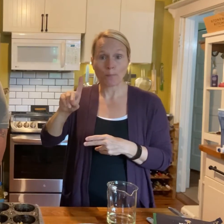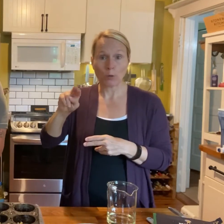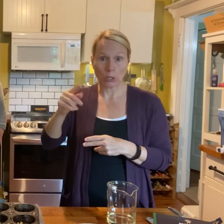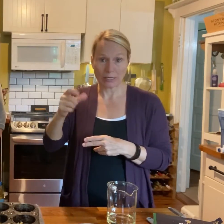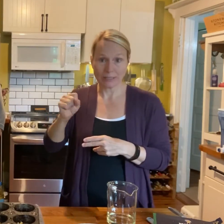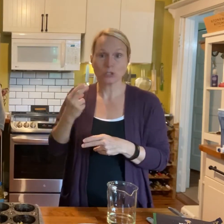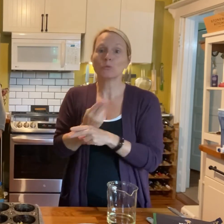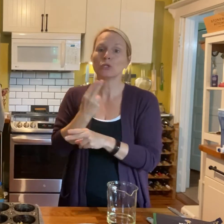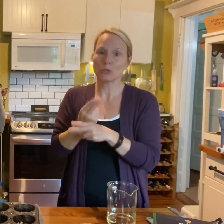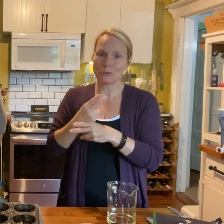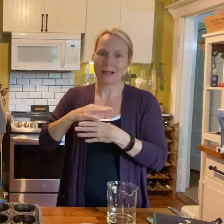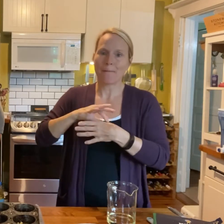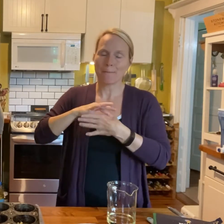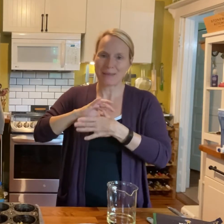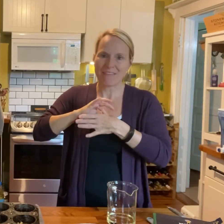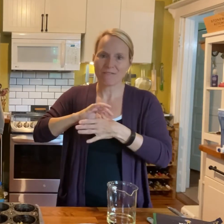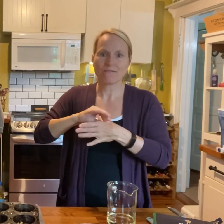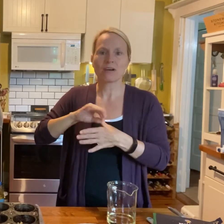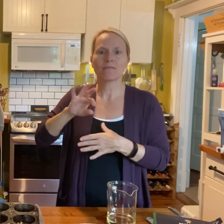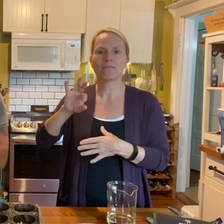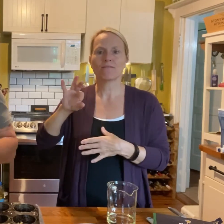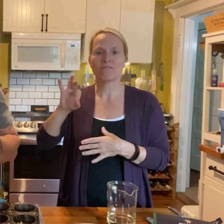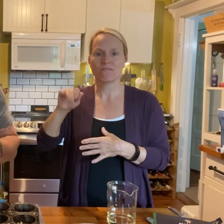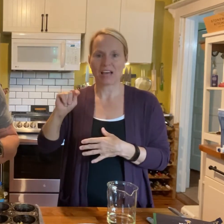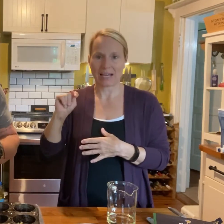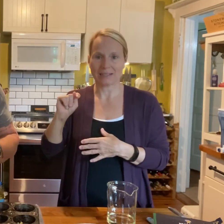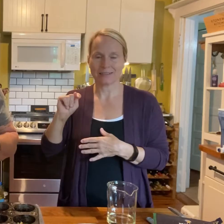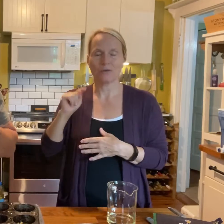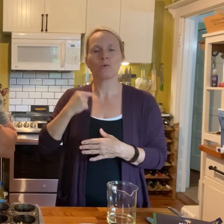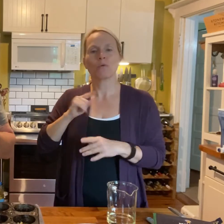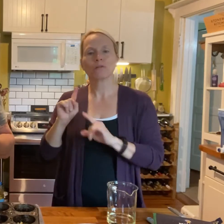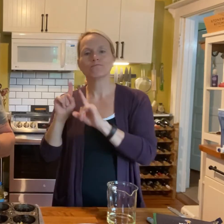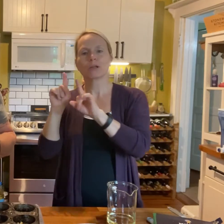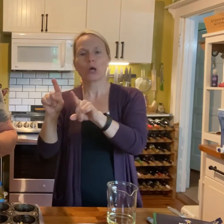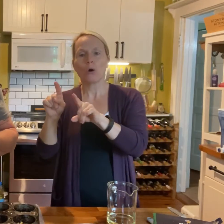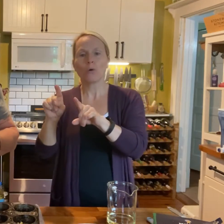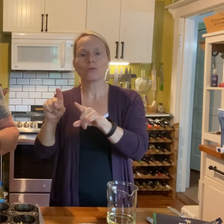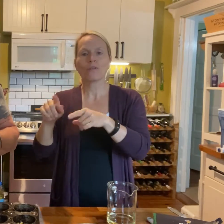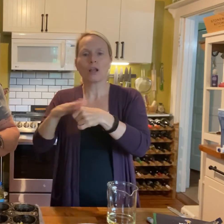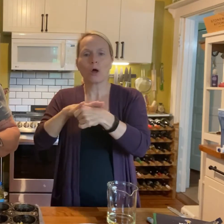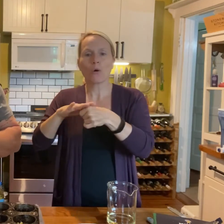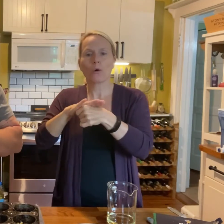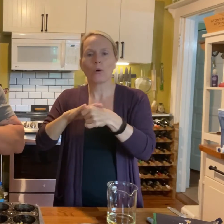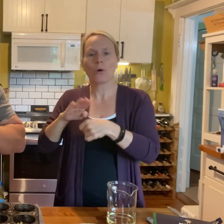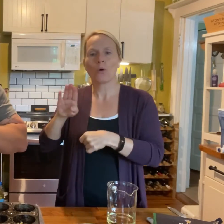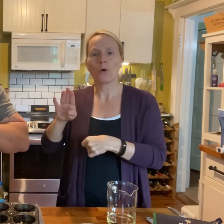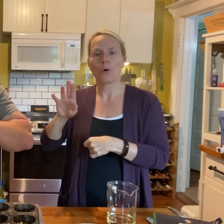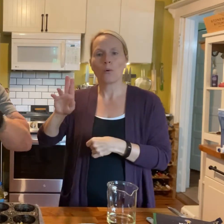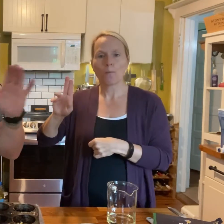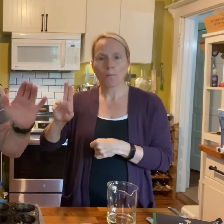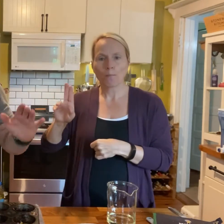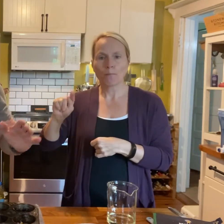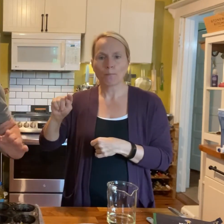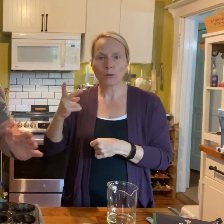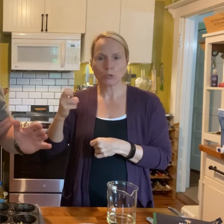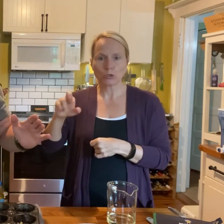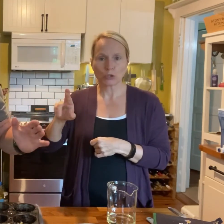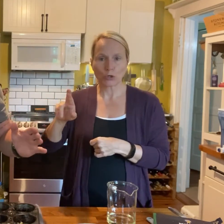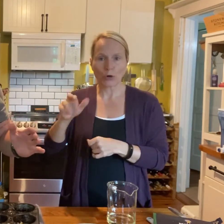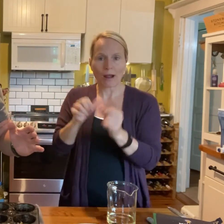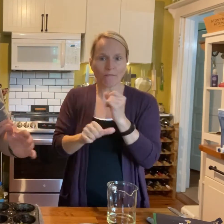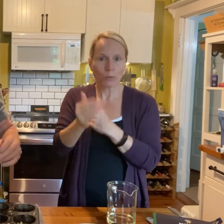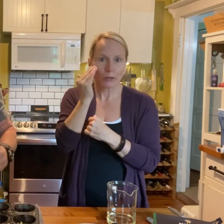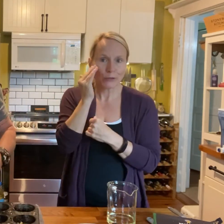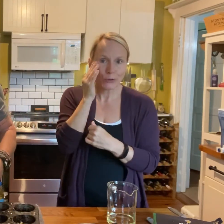whole supermarket thing started, we had a local butcher, a local grocer, and everybody knew everybody